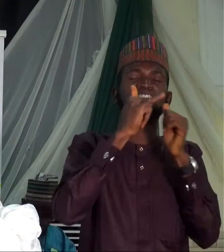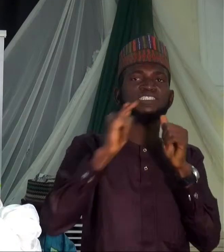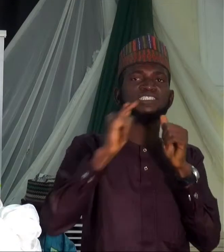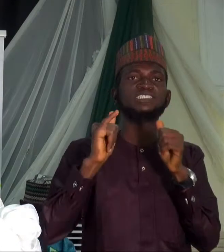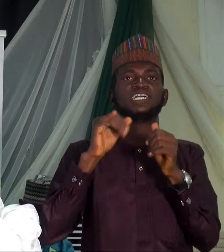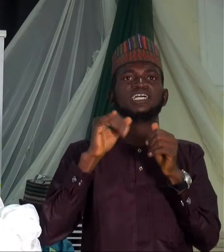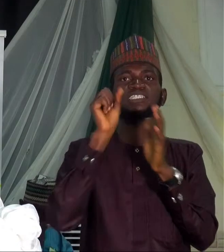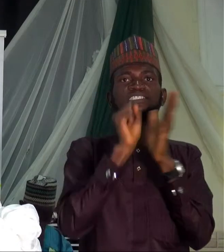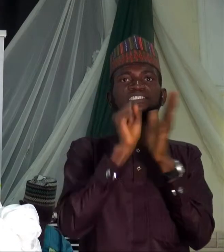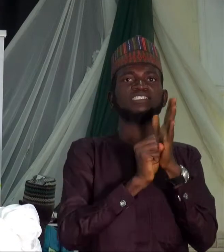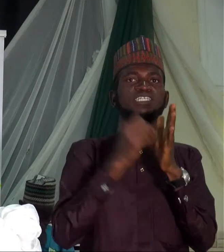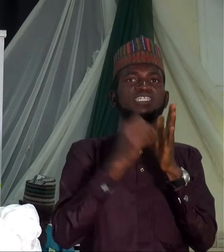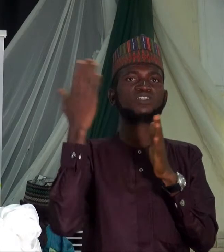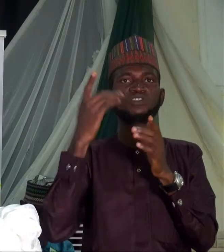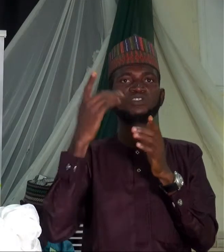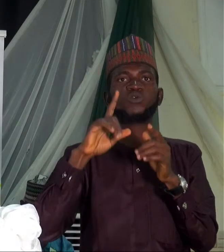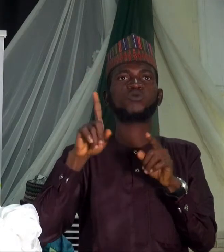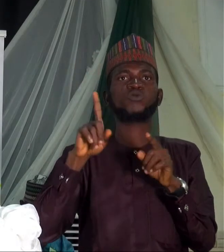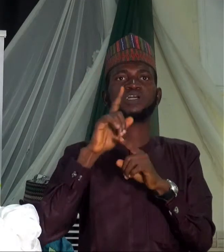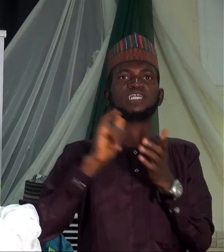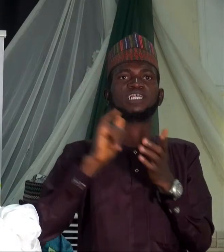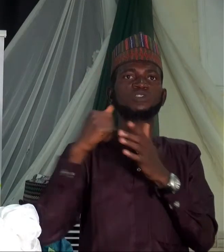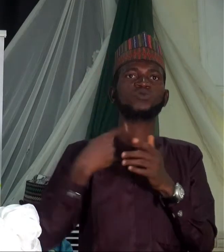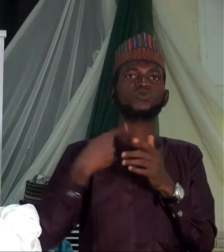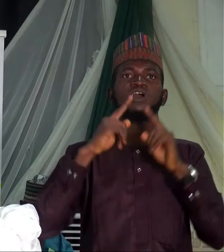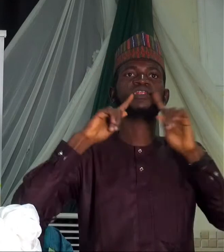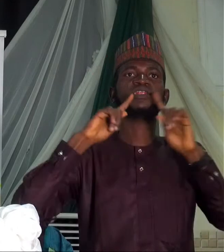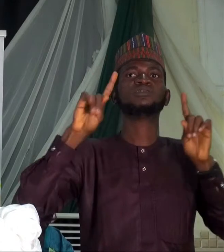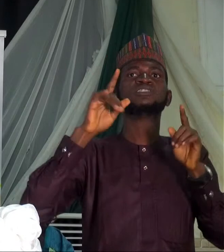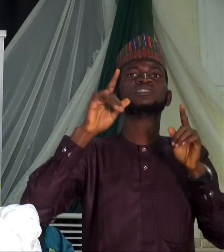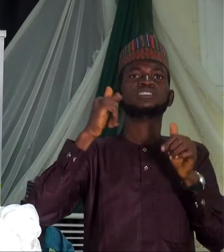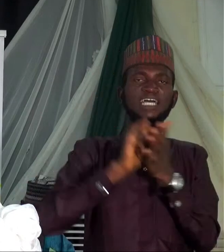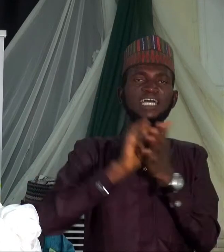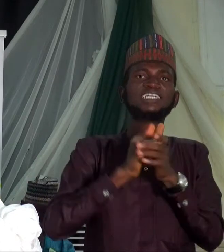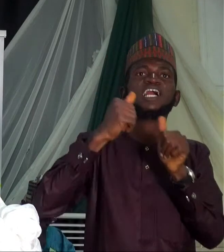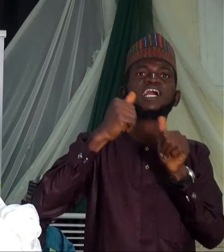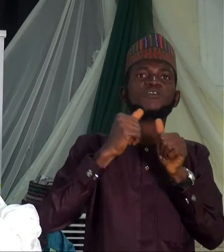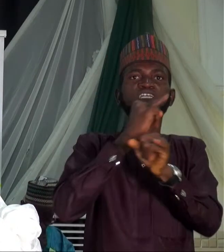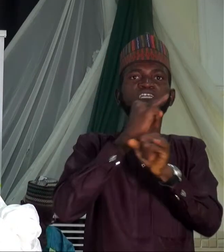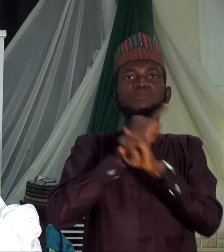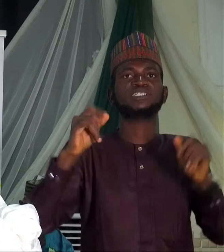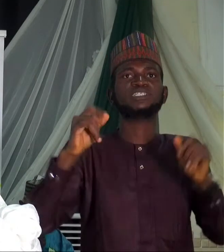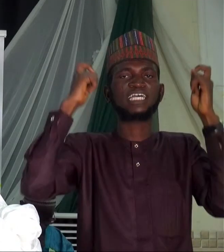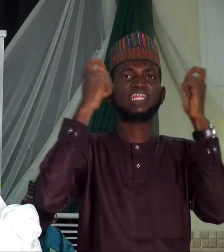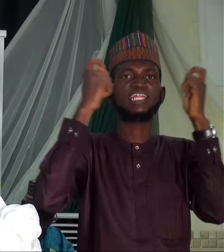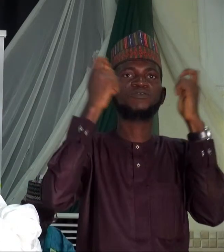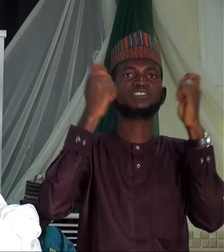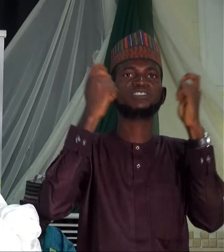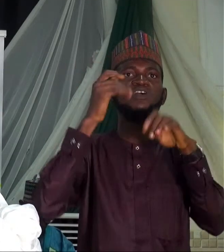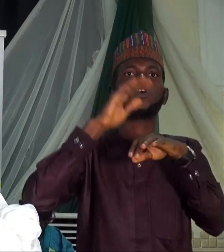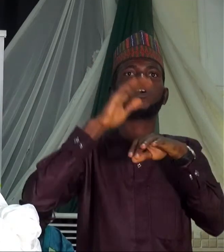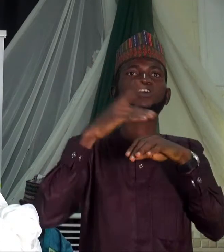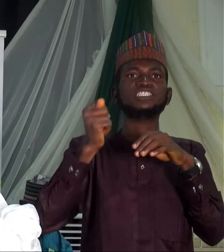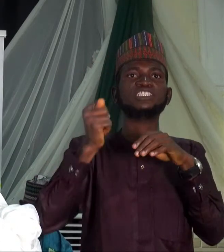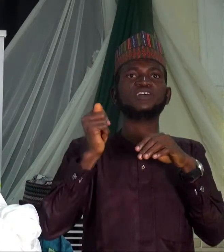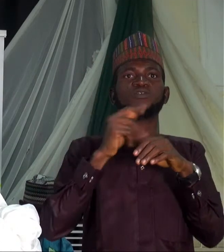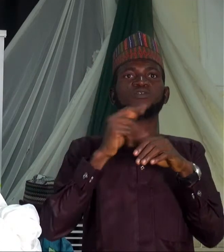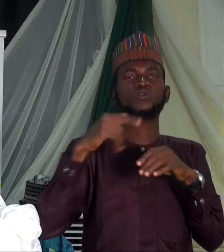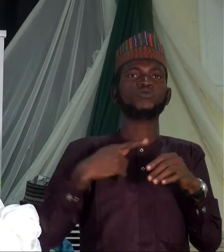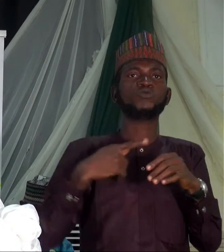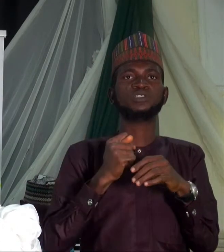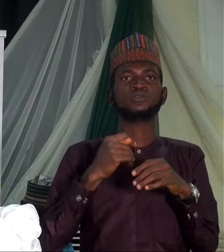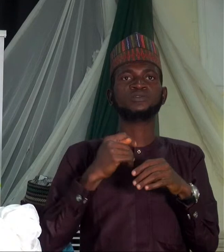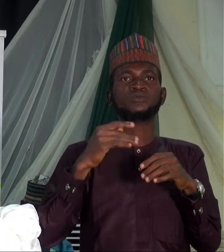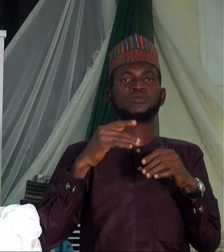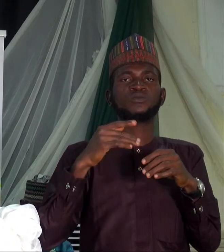we make pronouncements at every independent anniversary on the views, ideas, position that will help